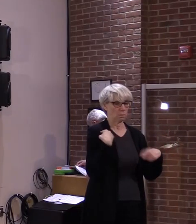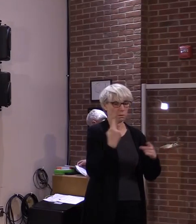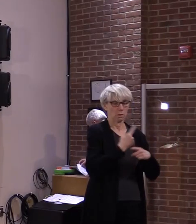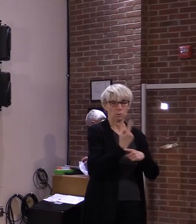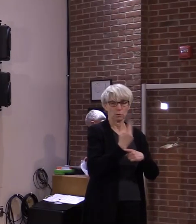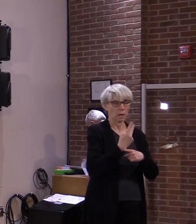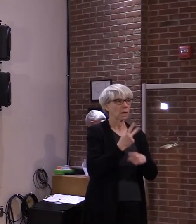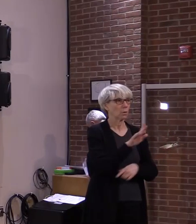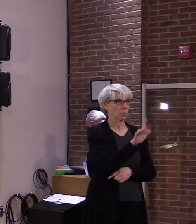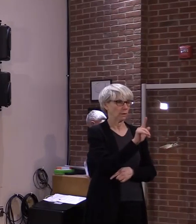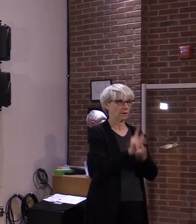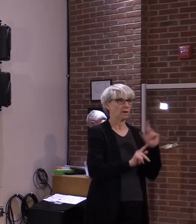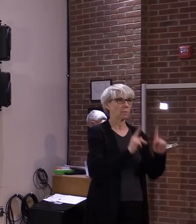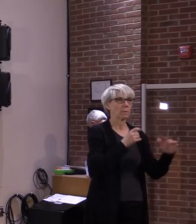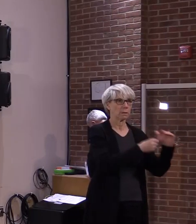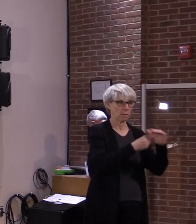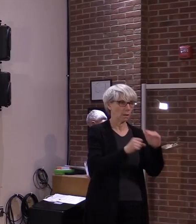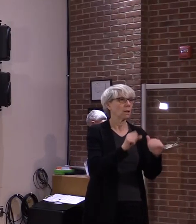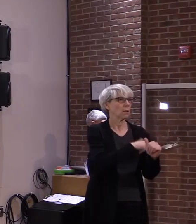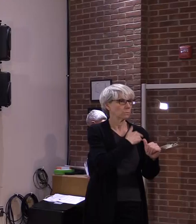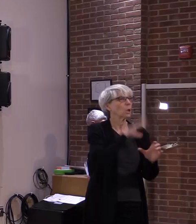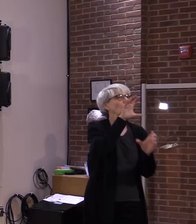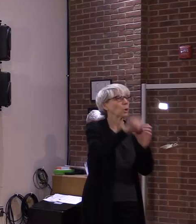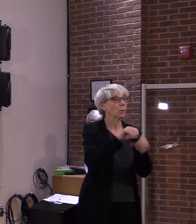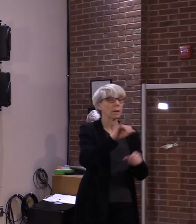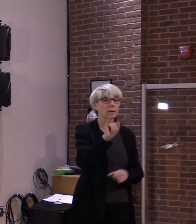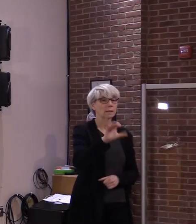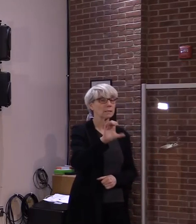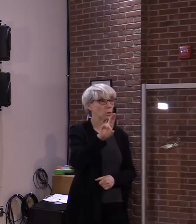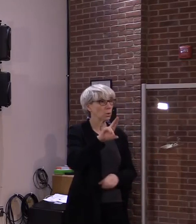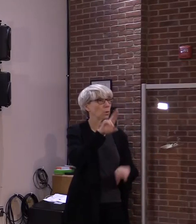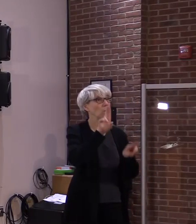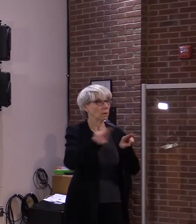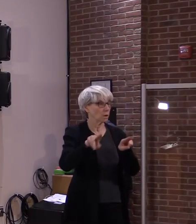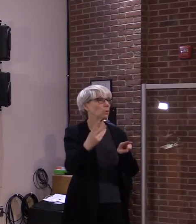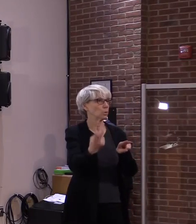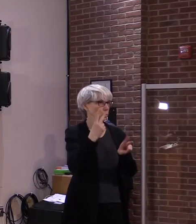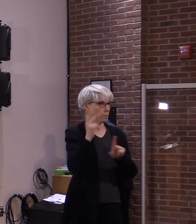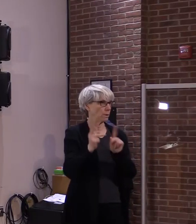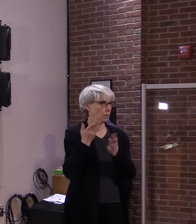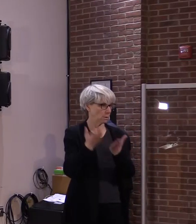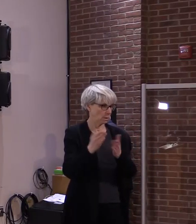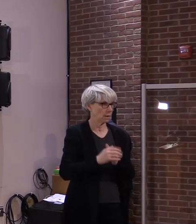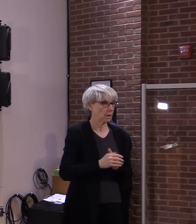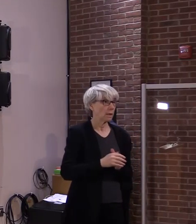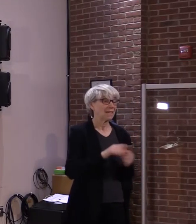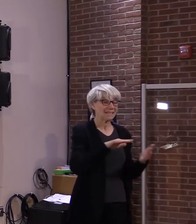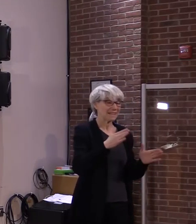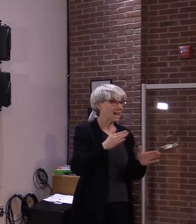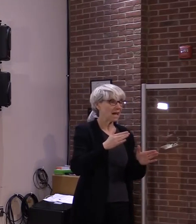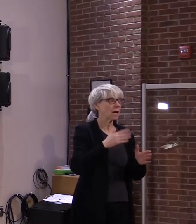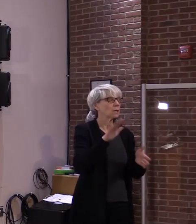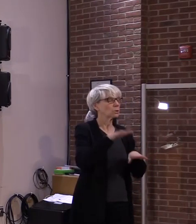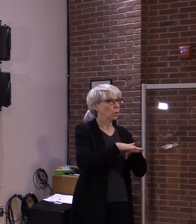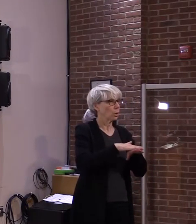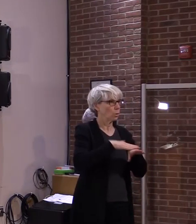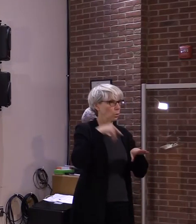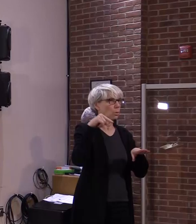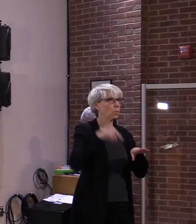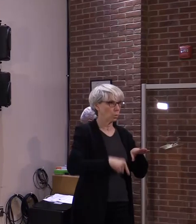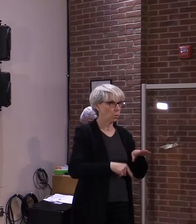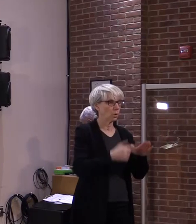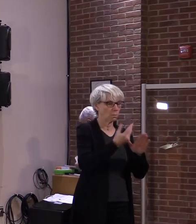ICU. And deaths have slowed dramatically, as you've just seen. And in case you are wondering, it